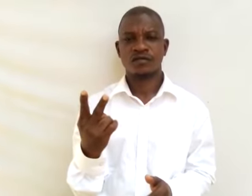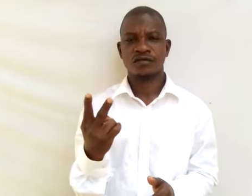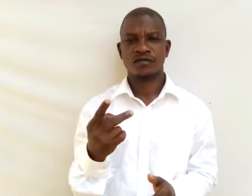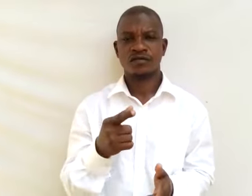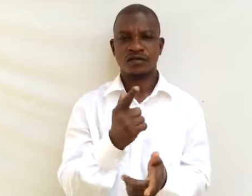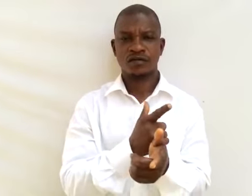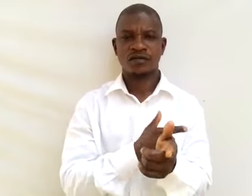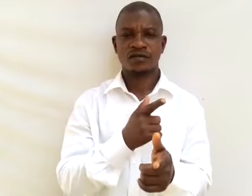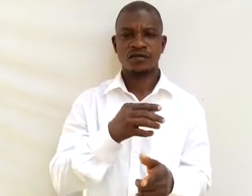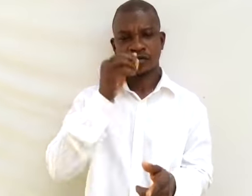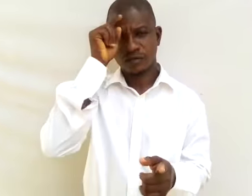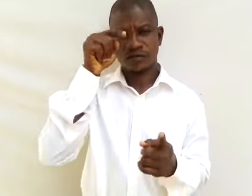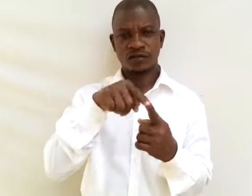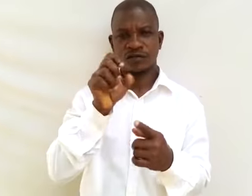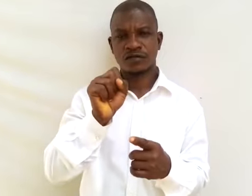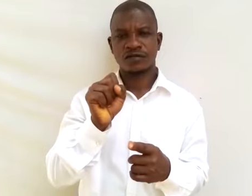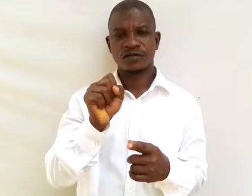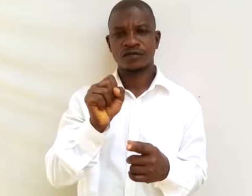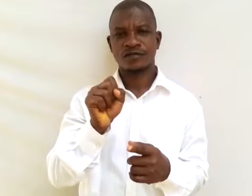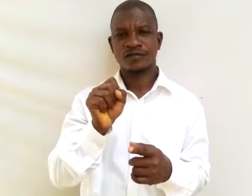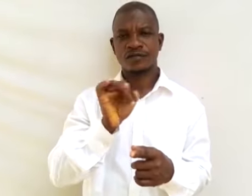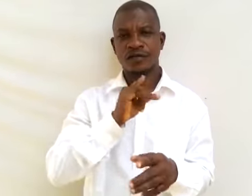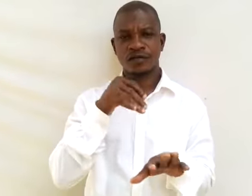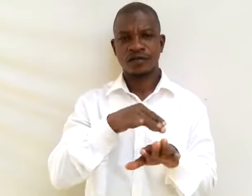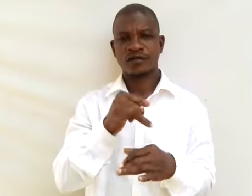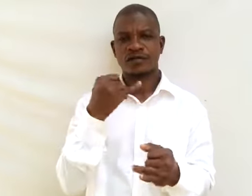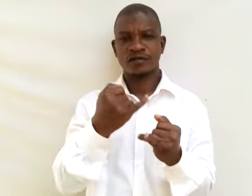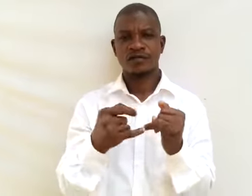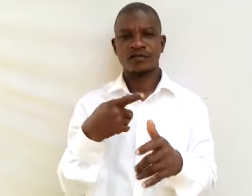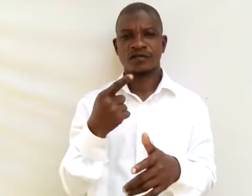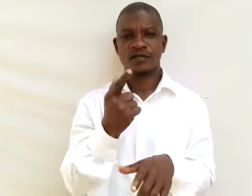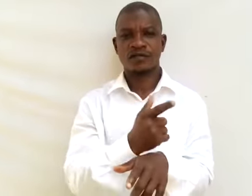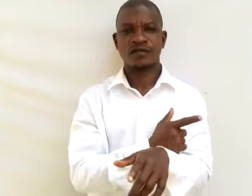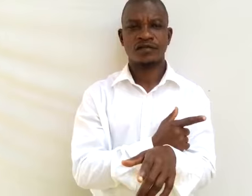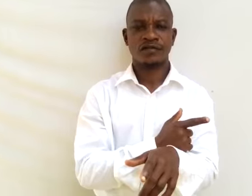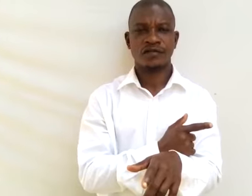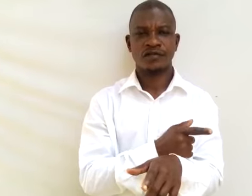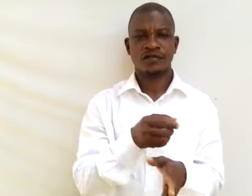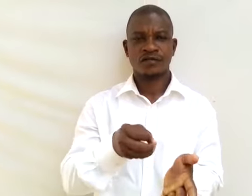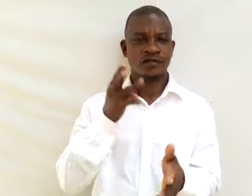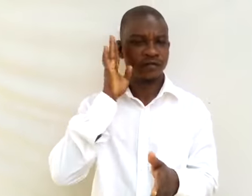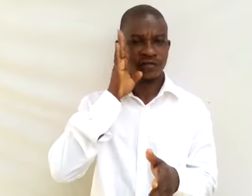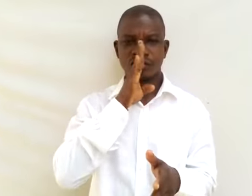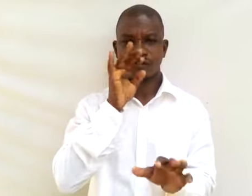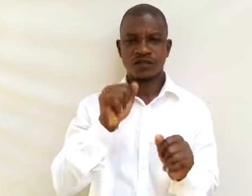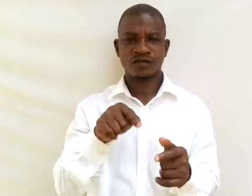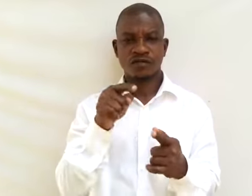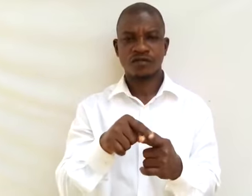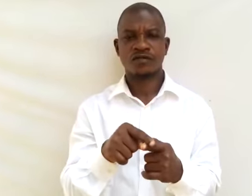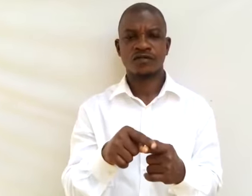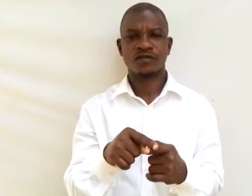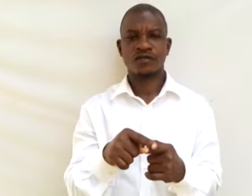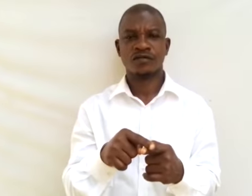Lesson Objective. At the end of the lesson, students will be able to